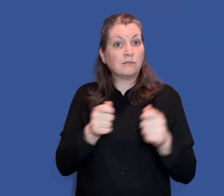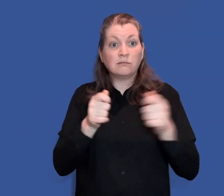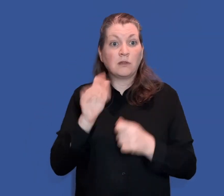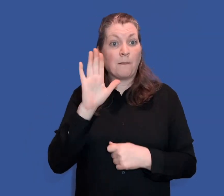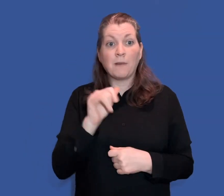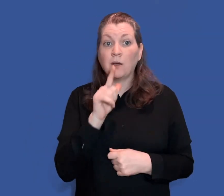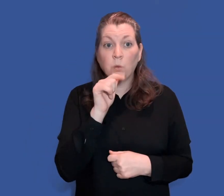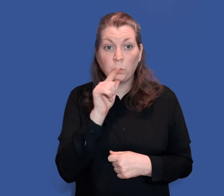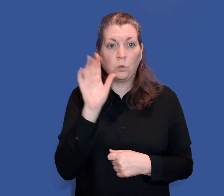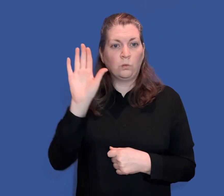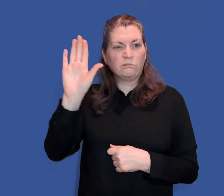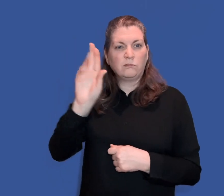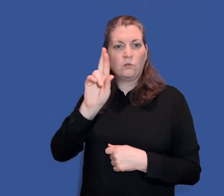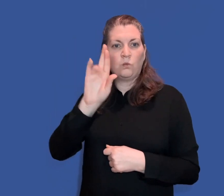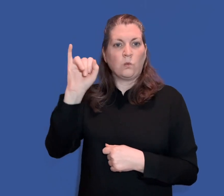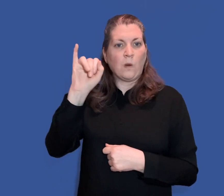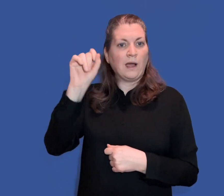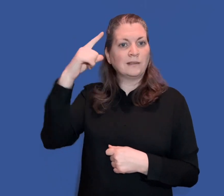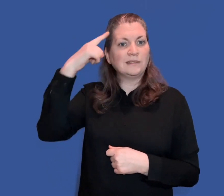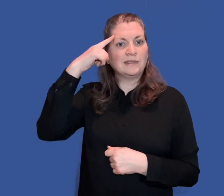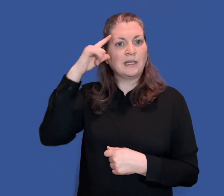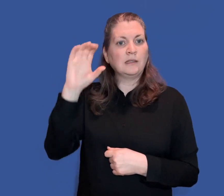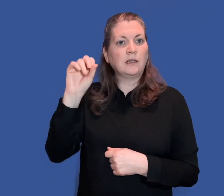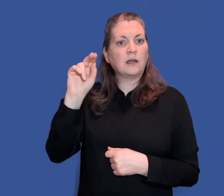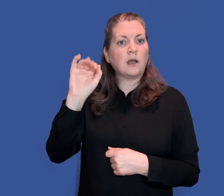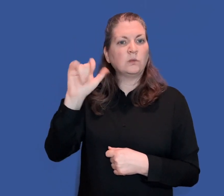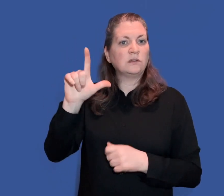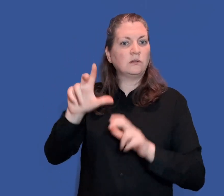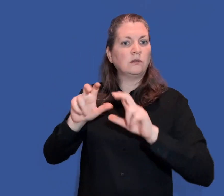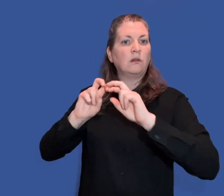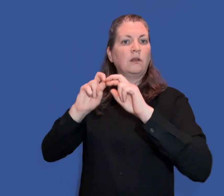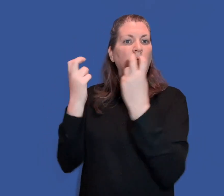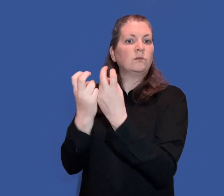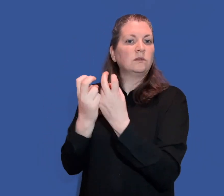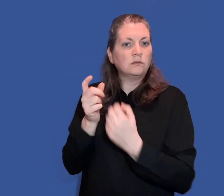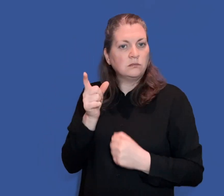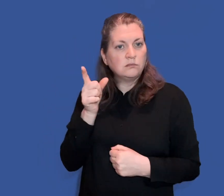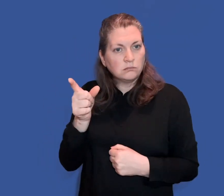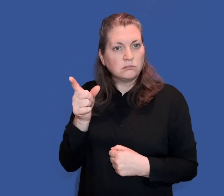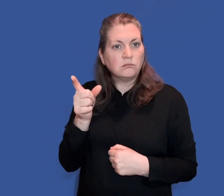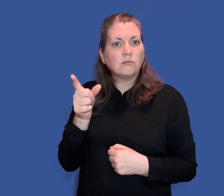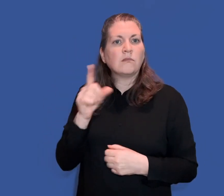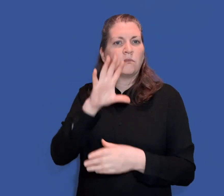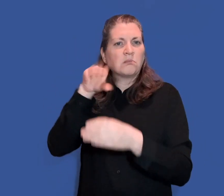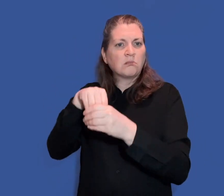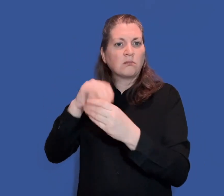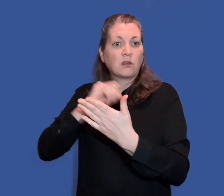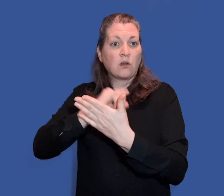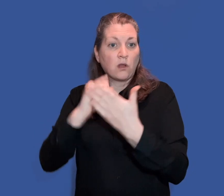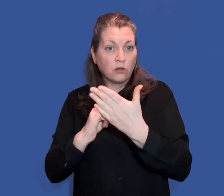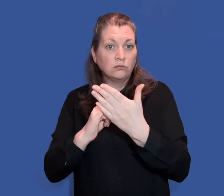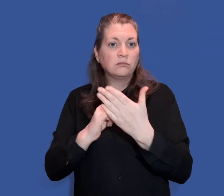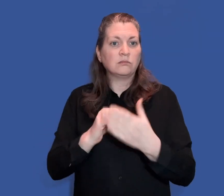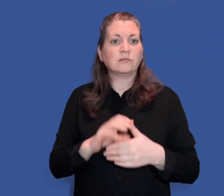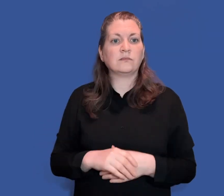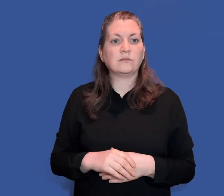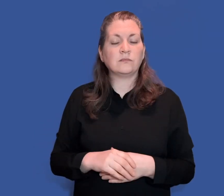This matching grant also continued the Cultural Arts and the Economy Grant Program administered by the Rhode Island State